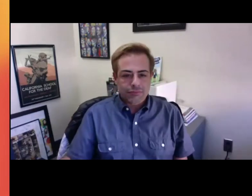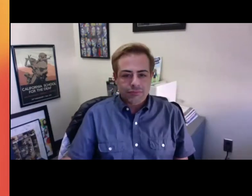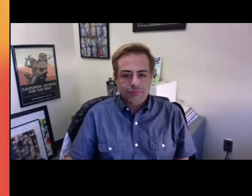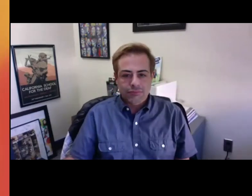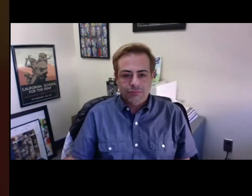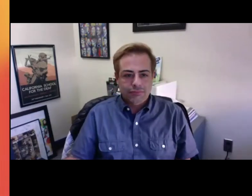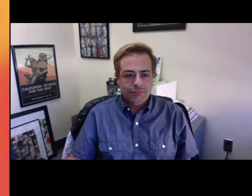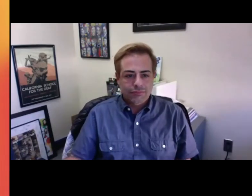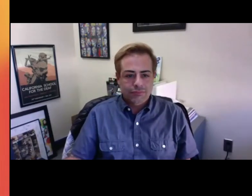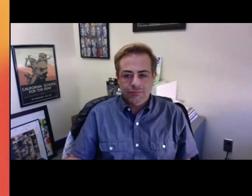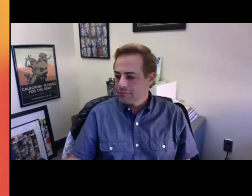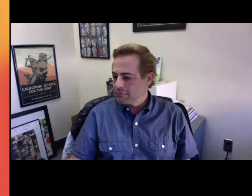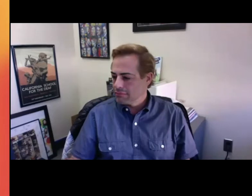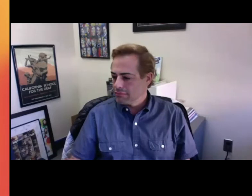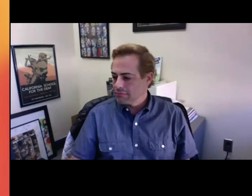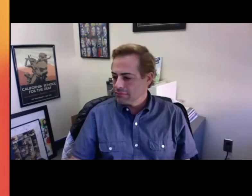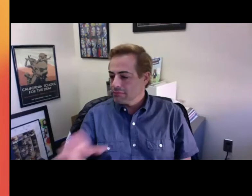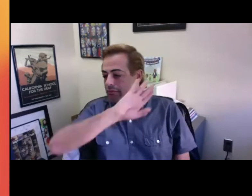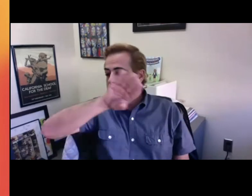level. So just keep that in mind.